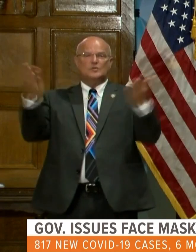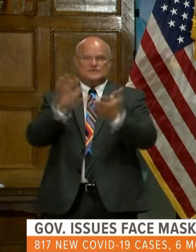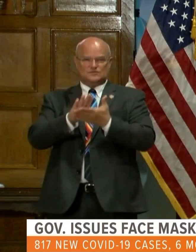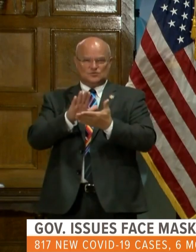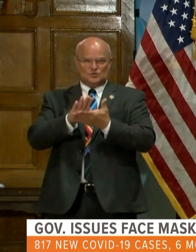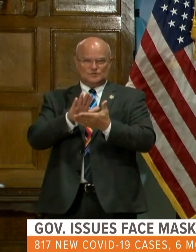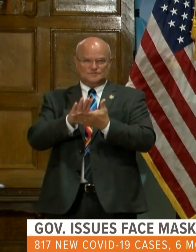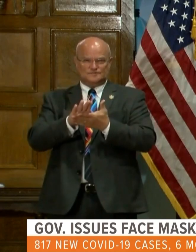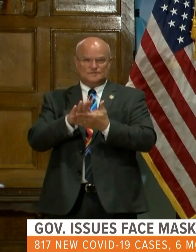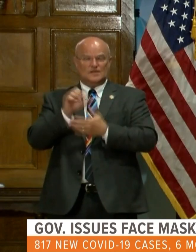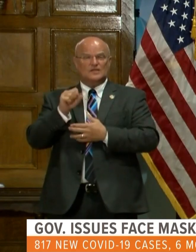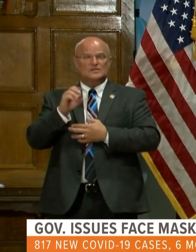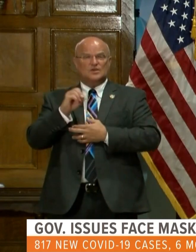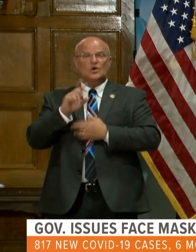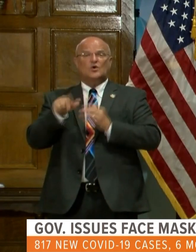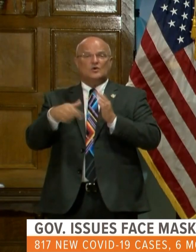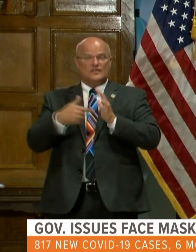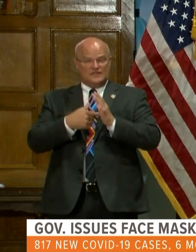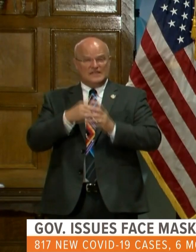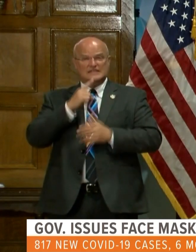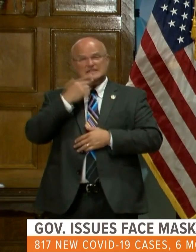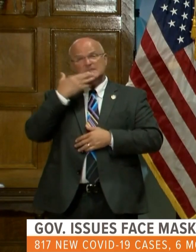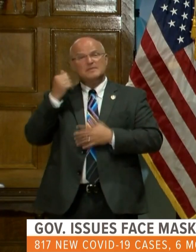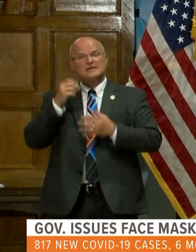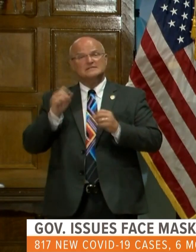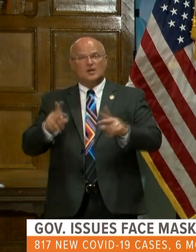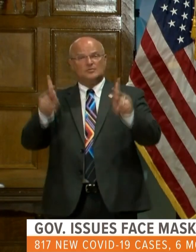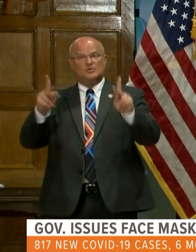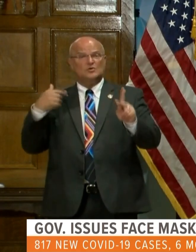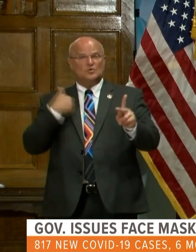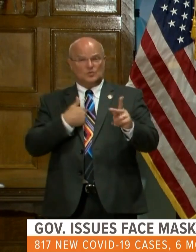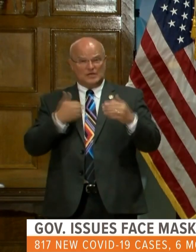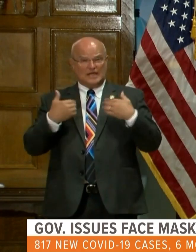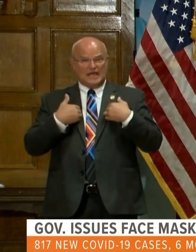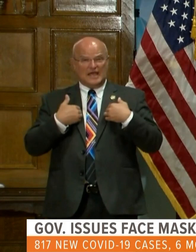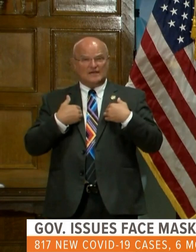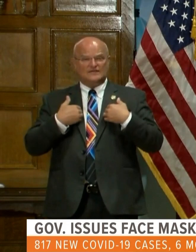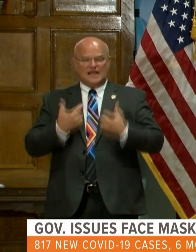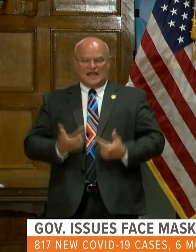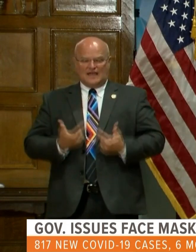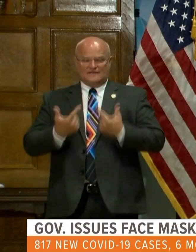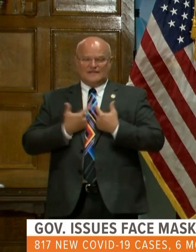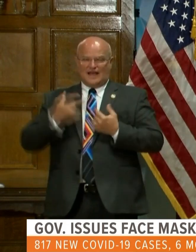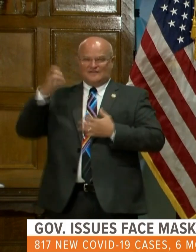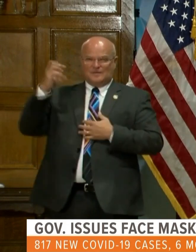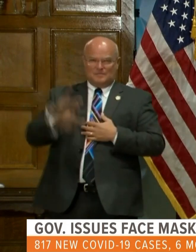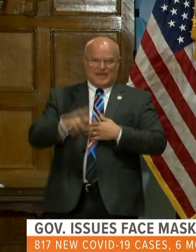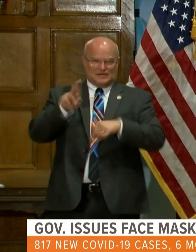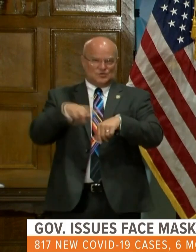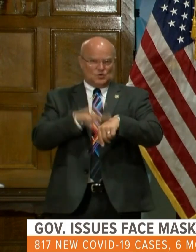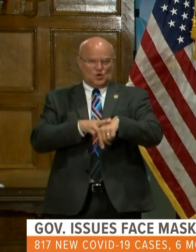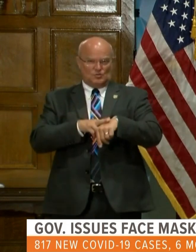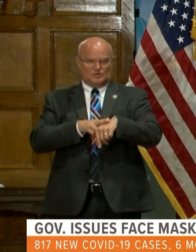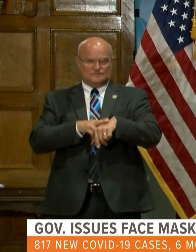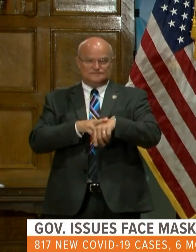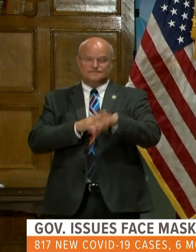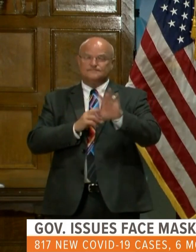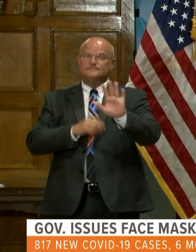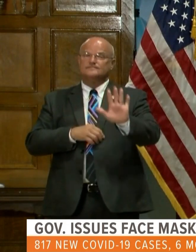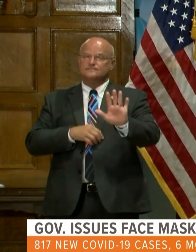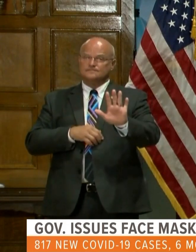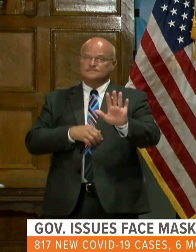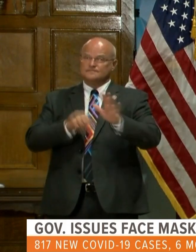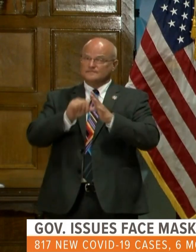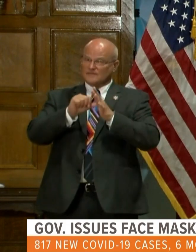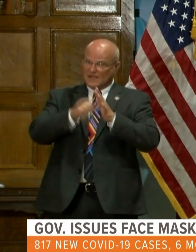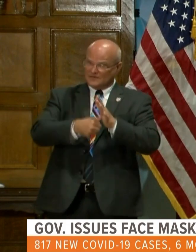of school. And so this is the best opportunity we have to get life back to normal. Now, I would emphasize